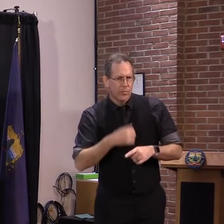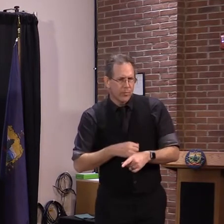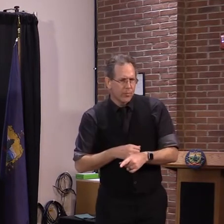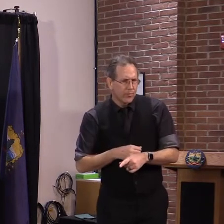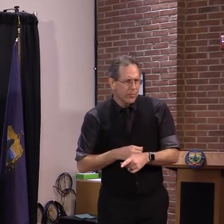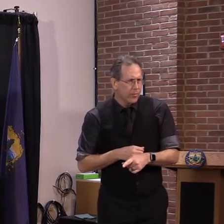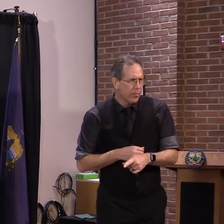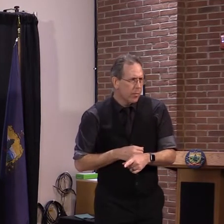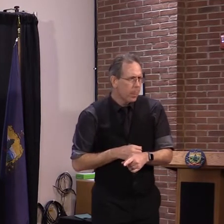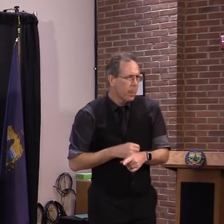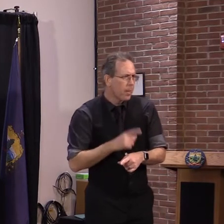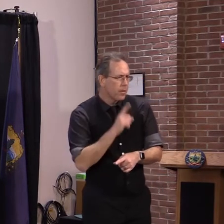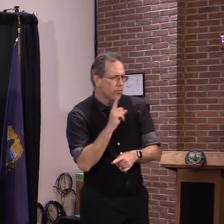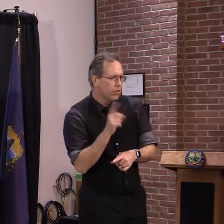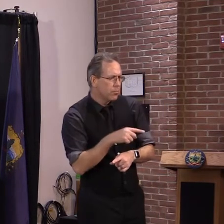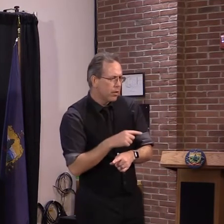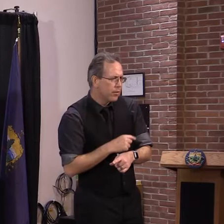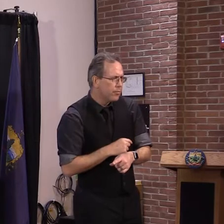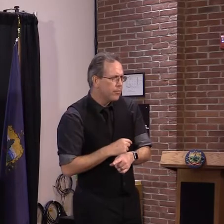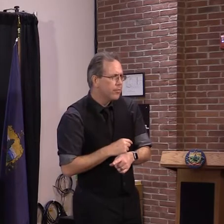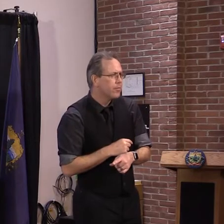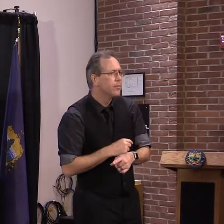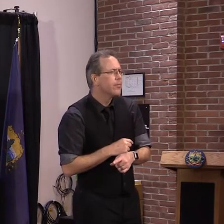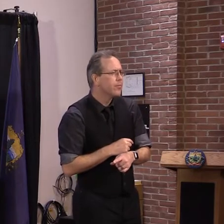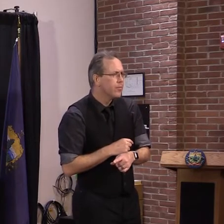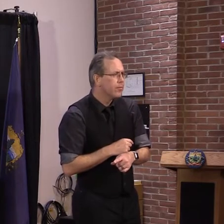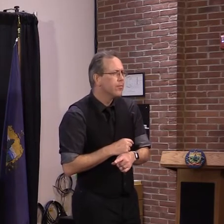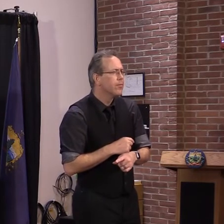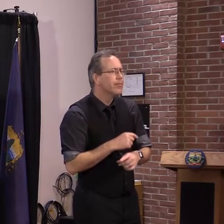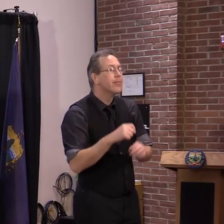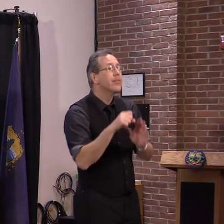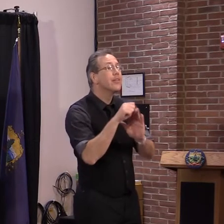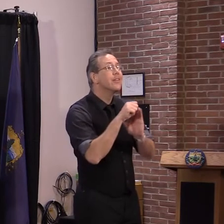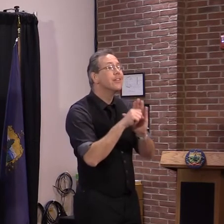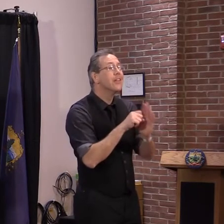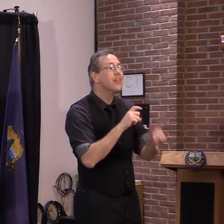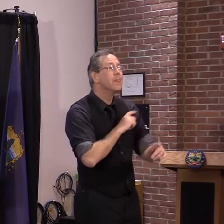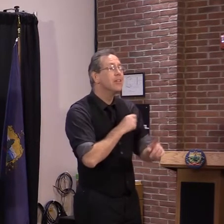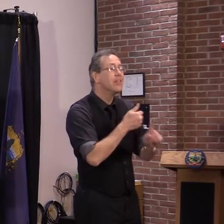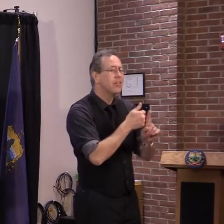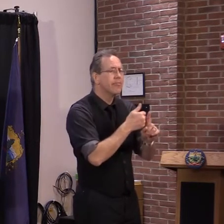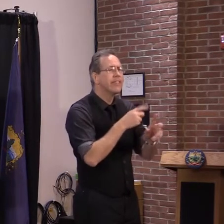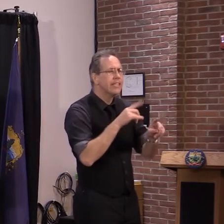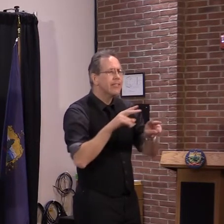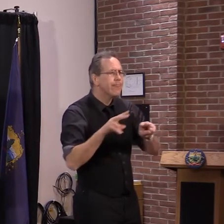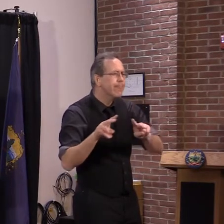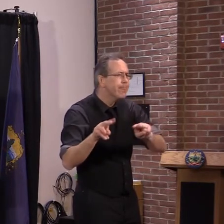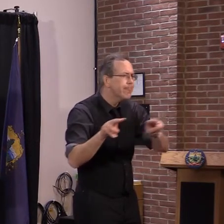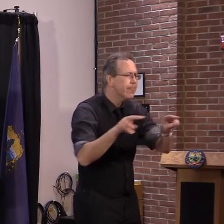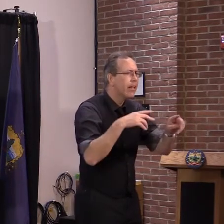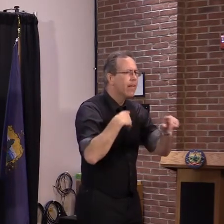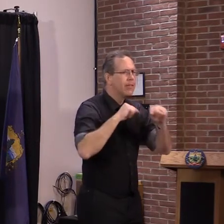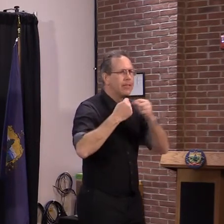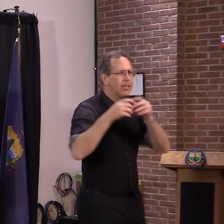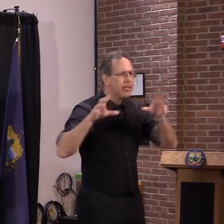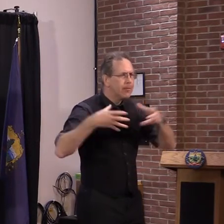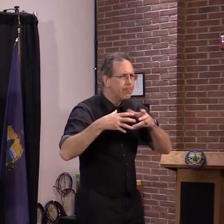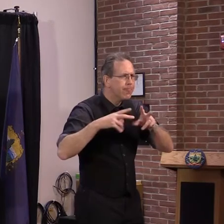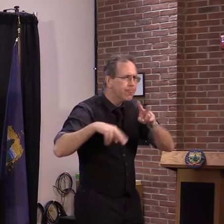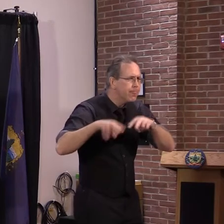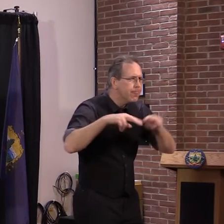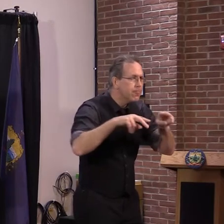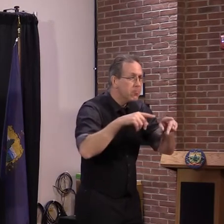Certainly, the state police traffic safety team is constantly assessing the efficacy of